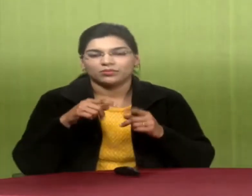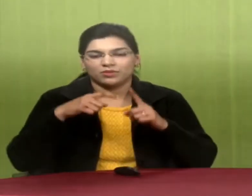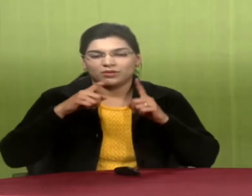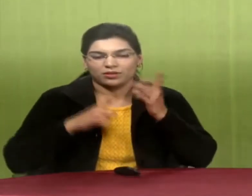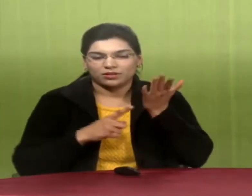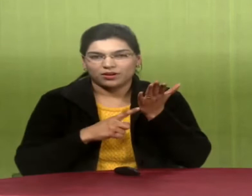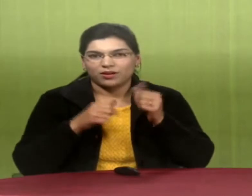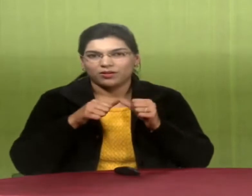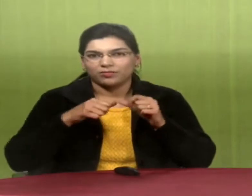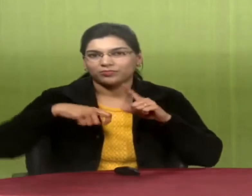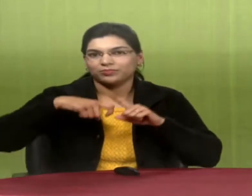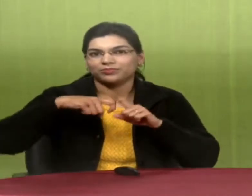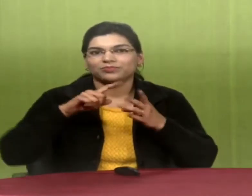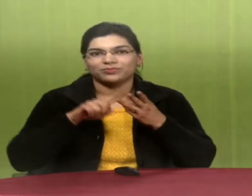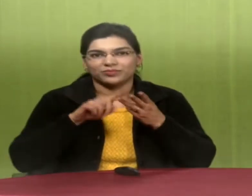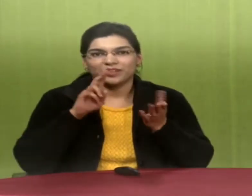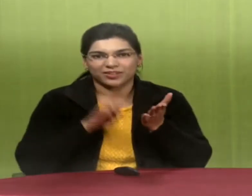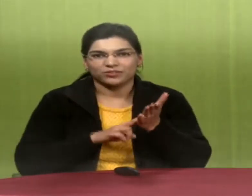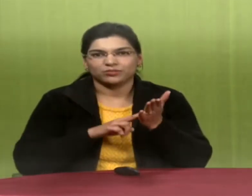Road Not Taken.